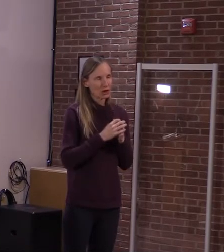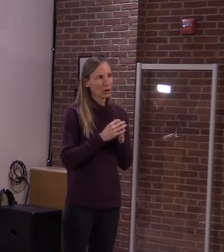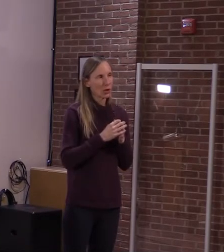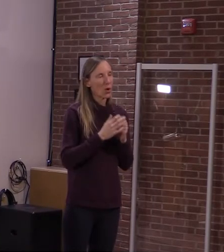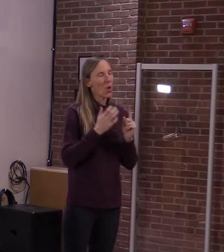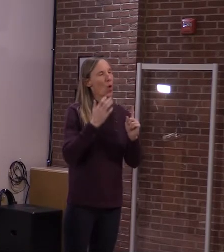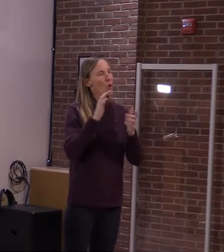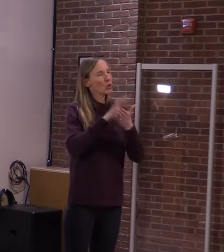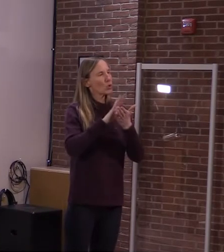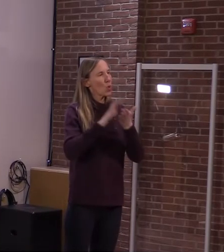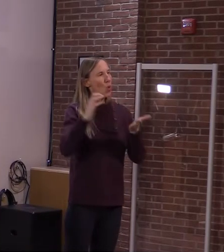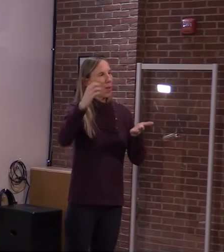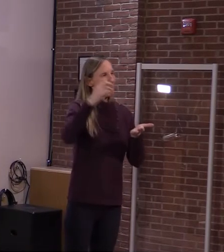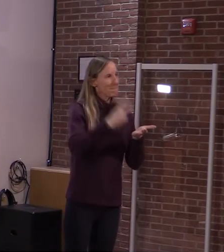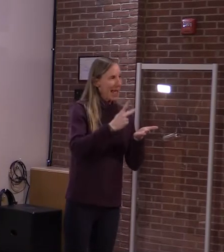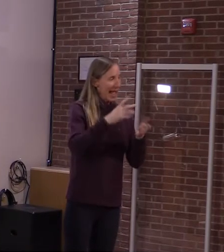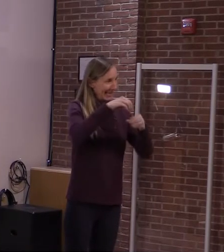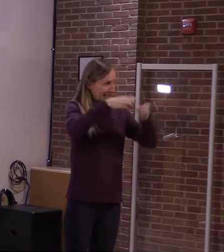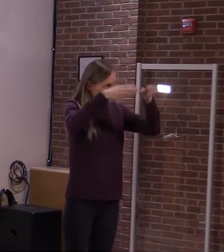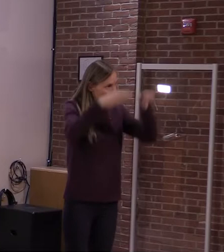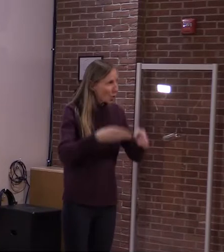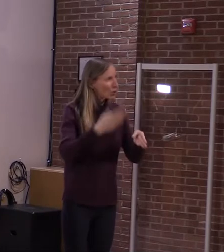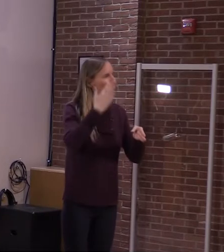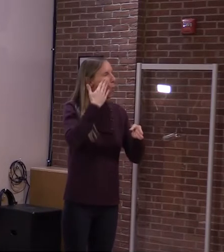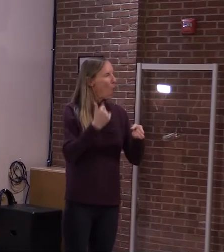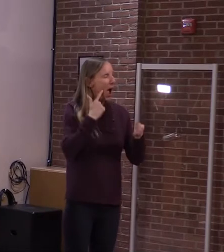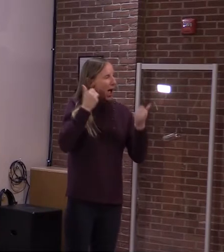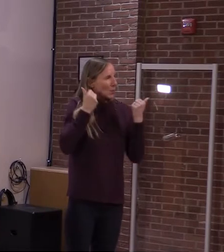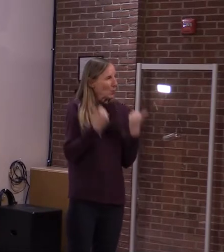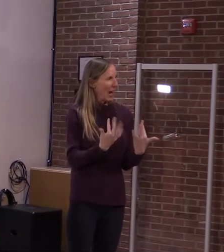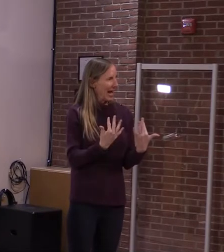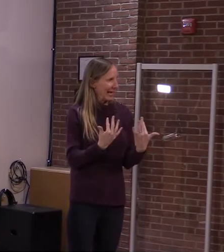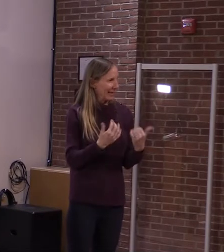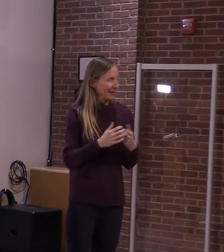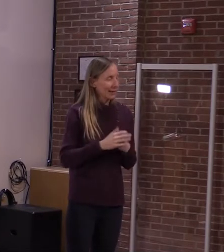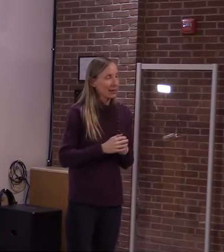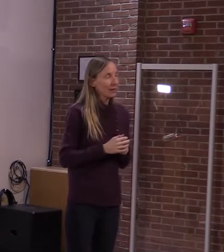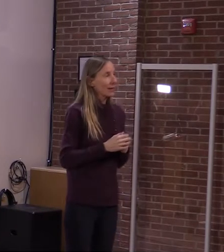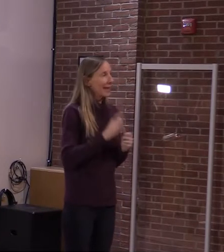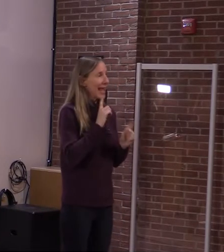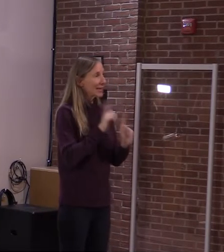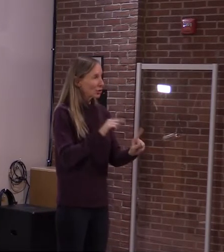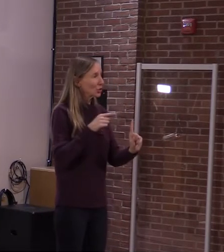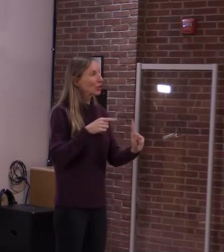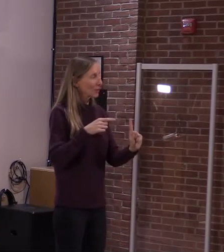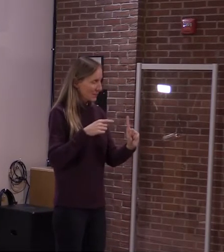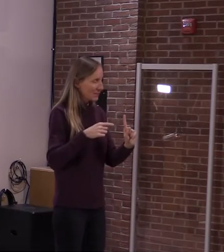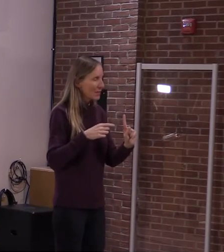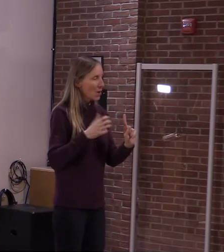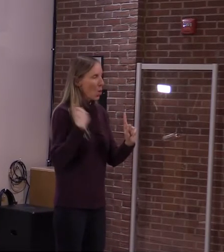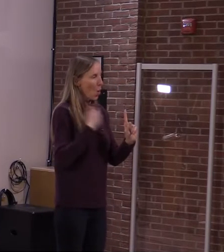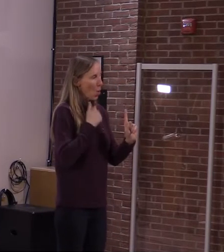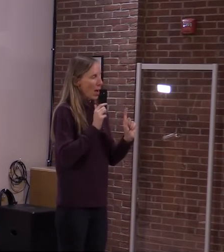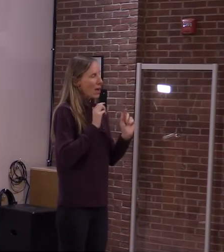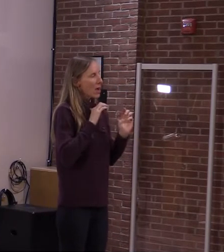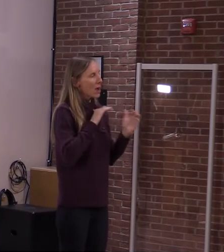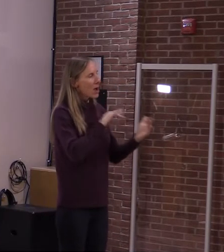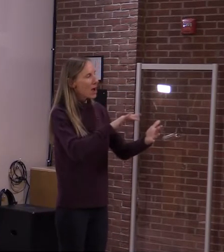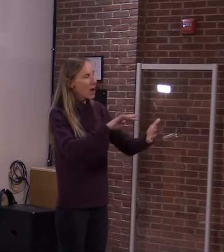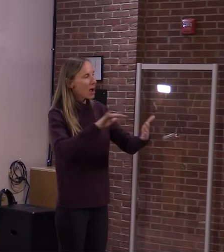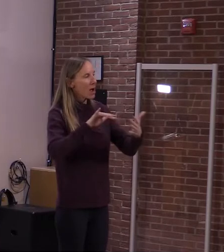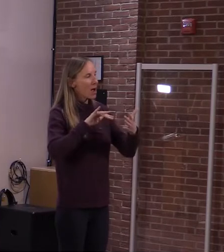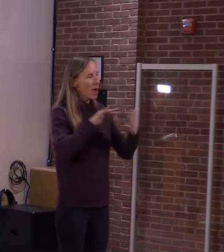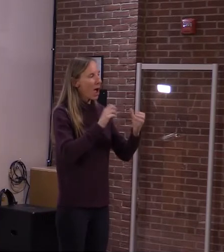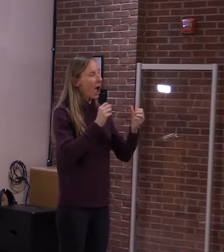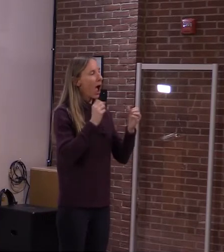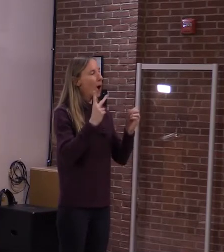Hi, Kat. We're not sure yet. As you know, we do a monthly survey to measure the amount of in-person, and that survey closes